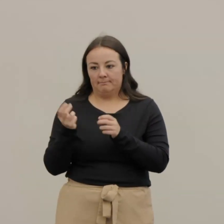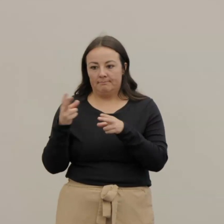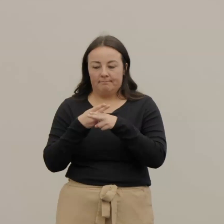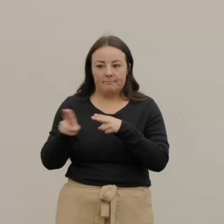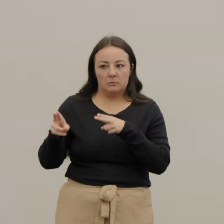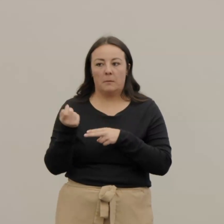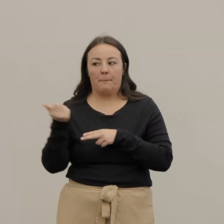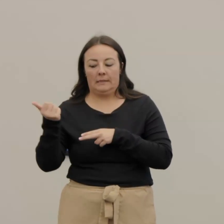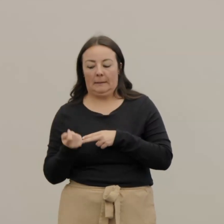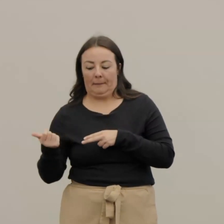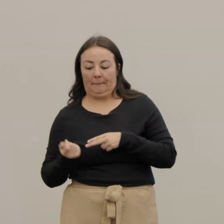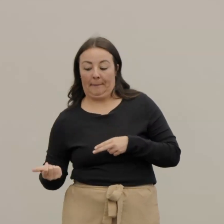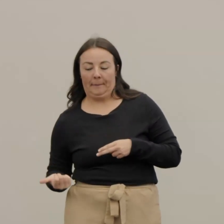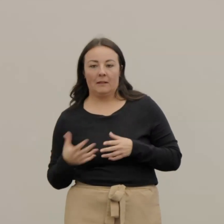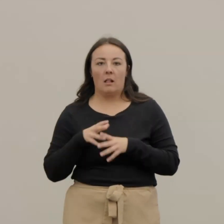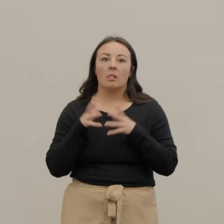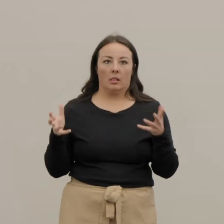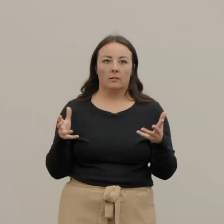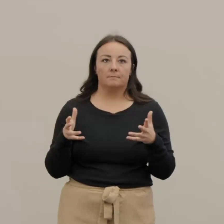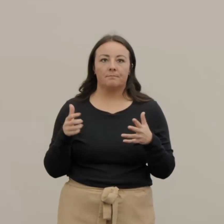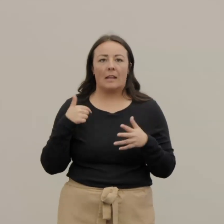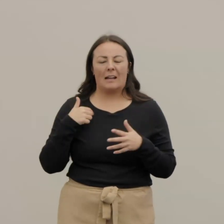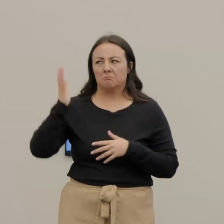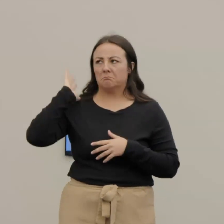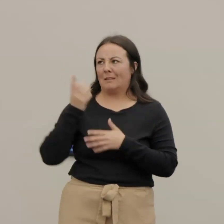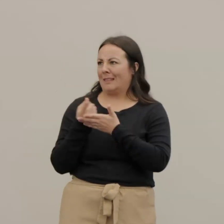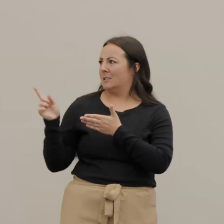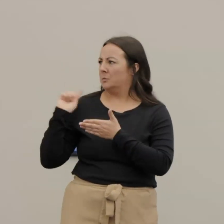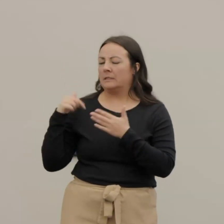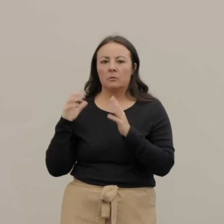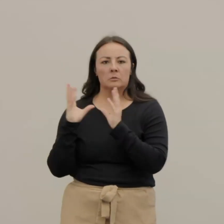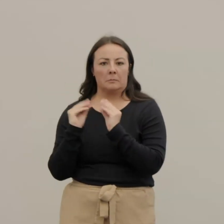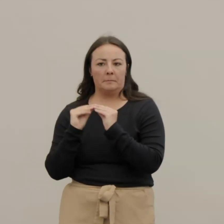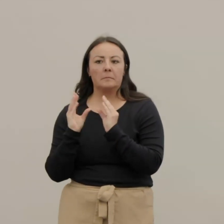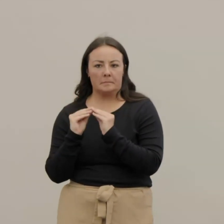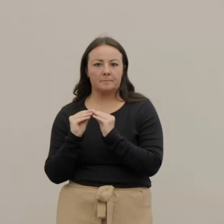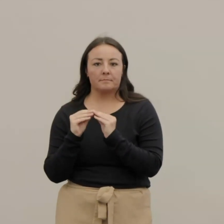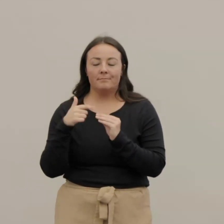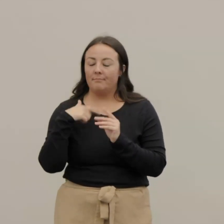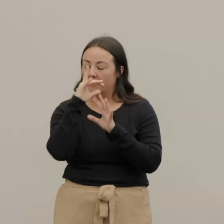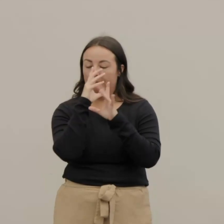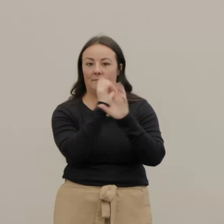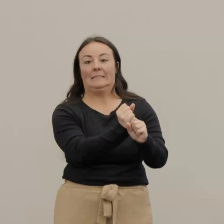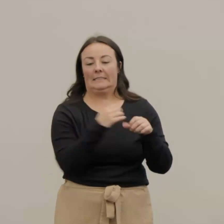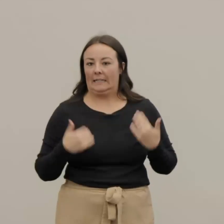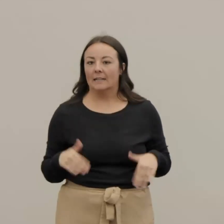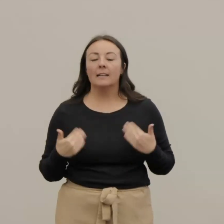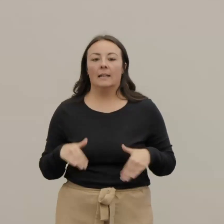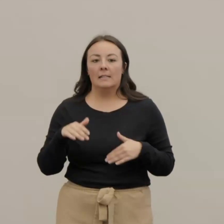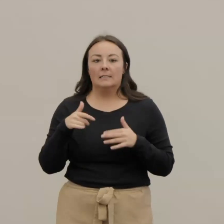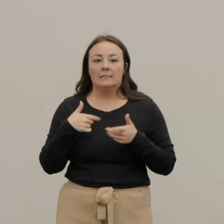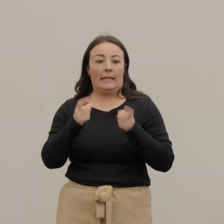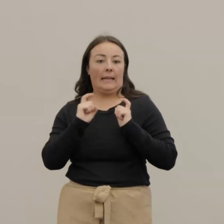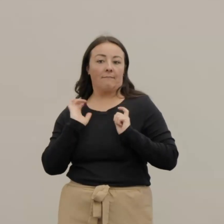I was in a presentation at AXCON last week, and it was fascinating. They gave us some